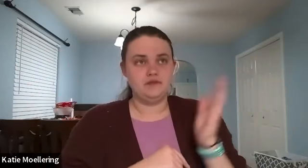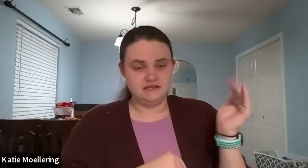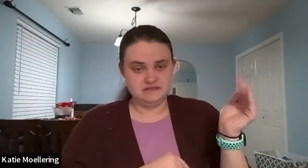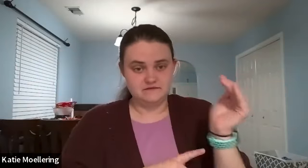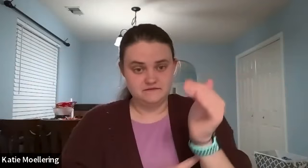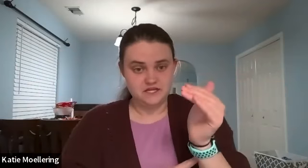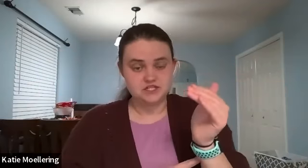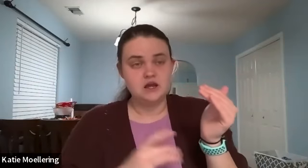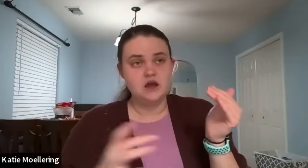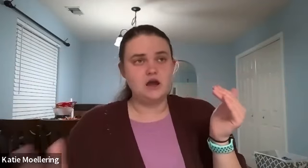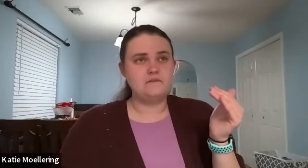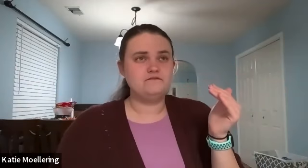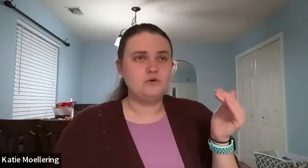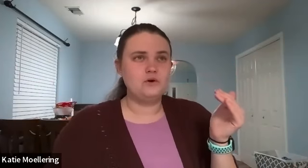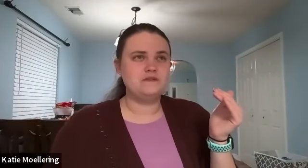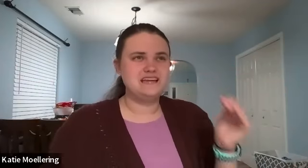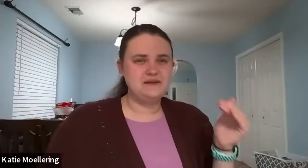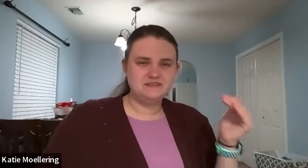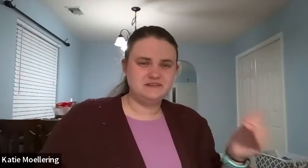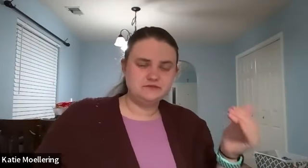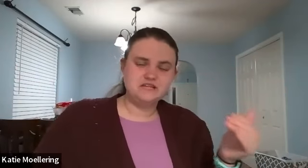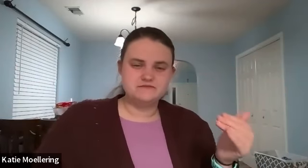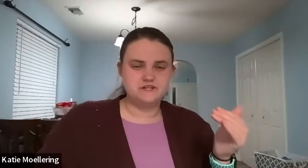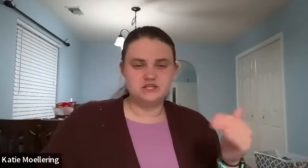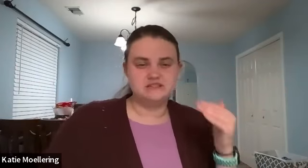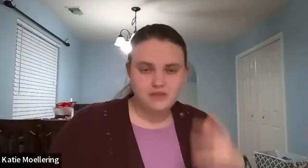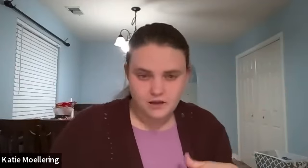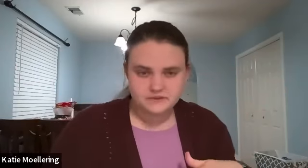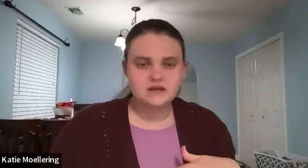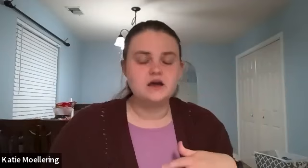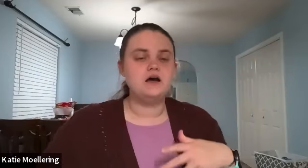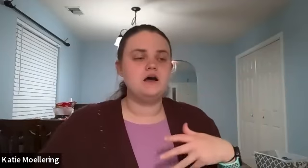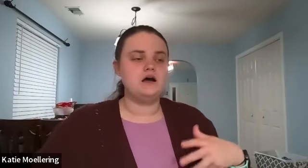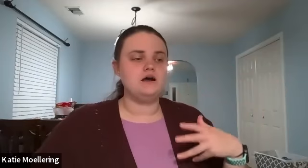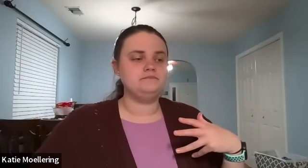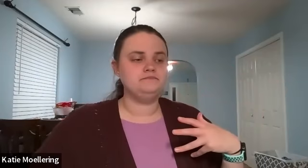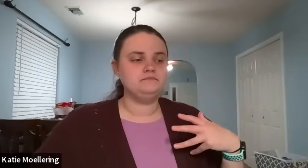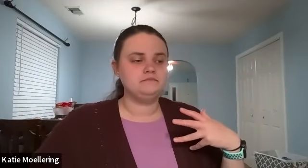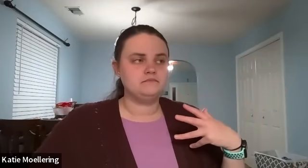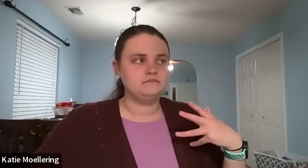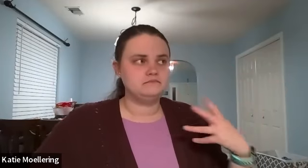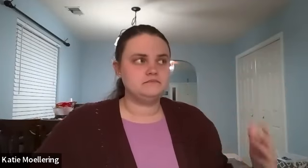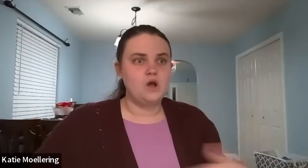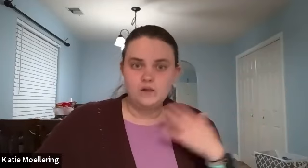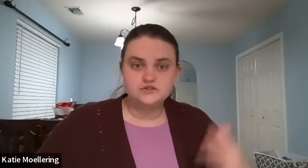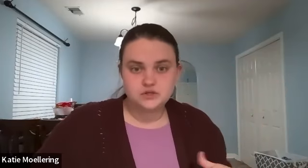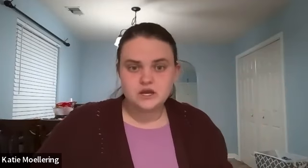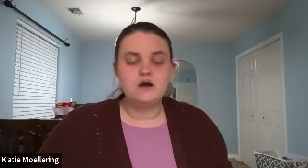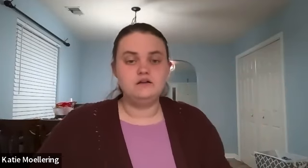like I said, the fish. For the different types of fish like tilapia, all tuna, all of